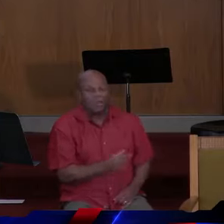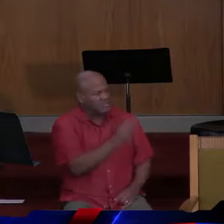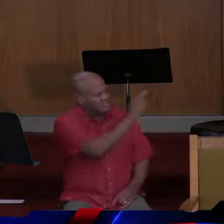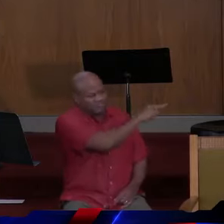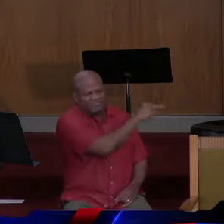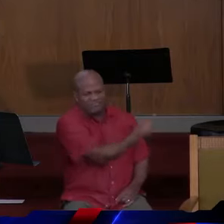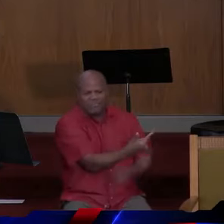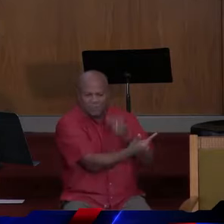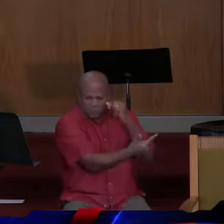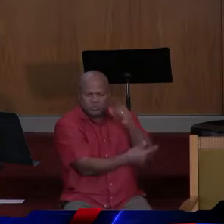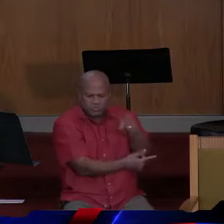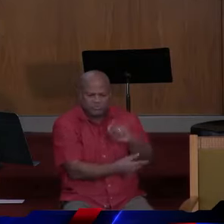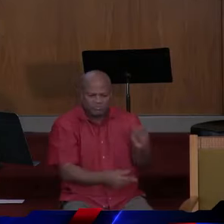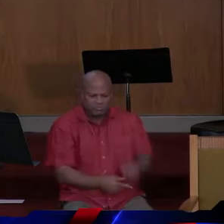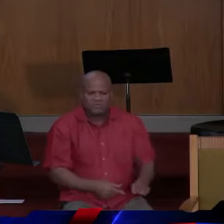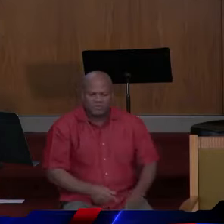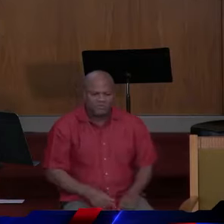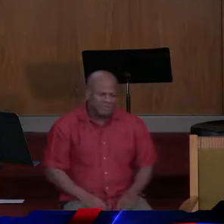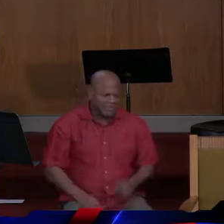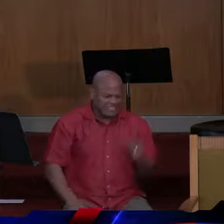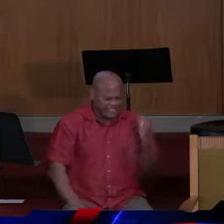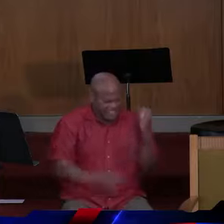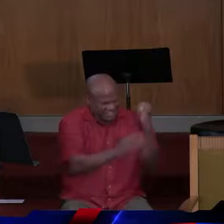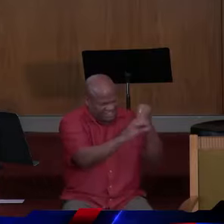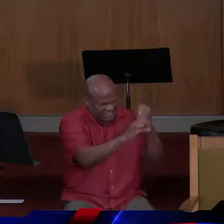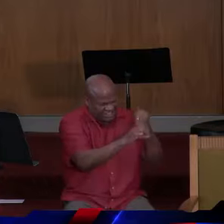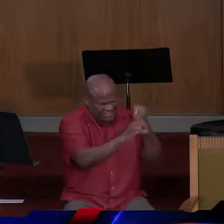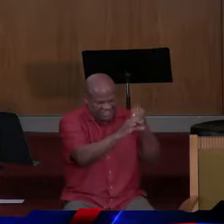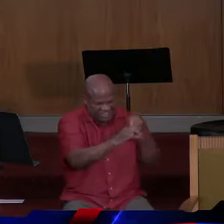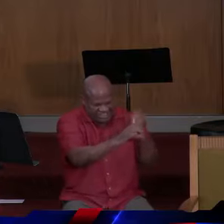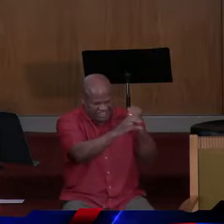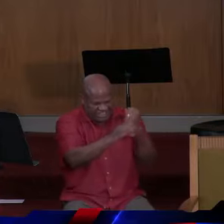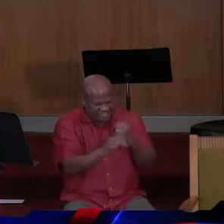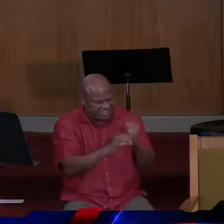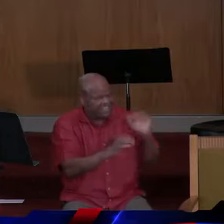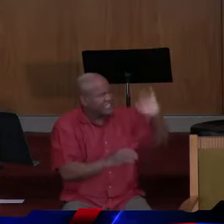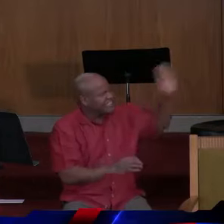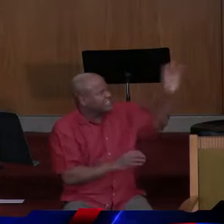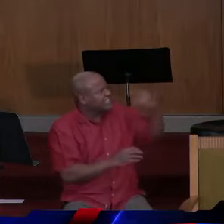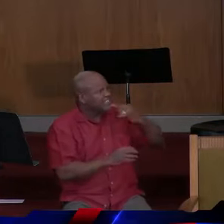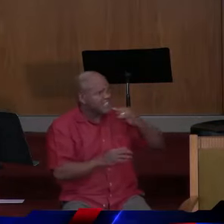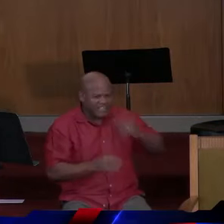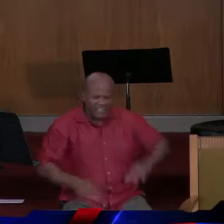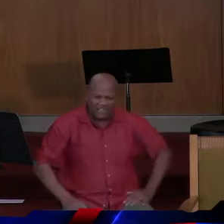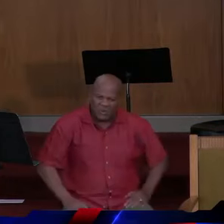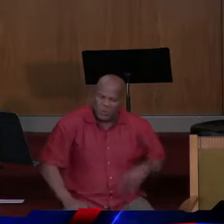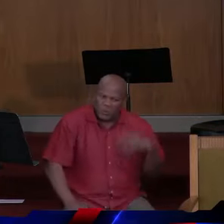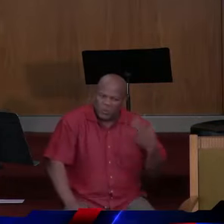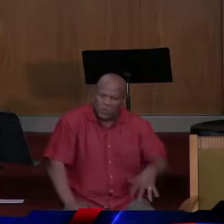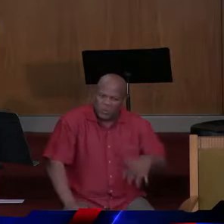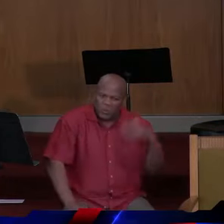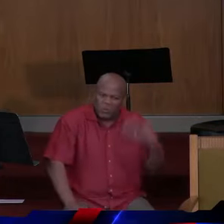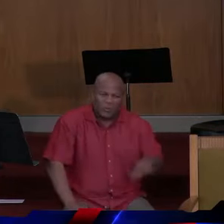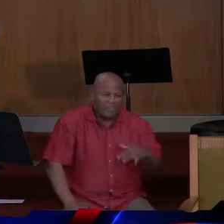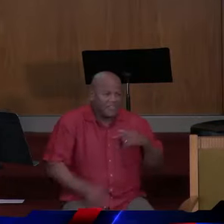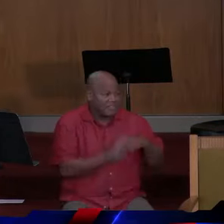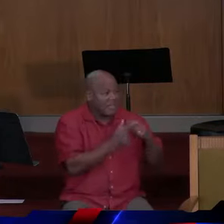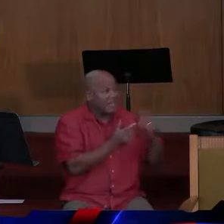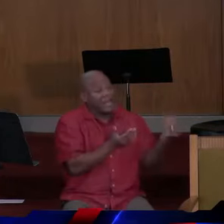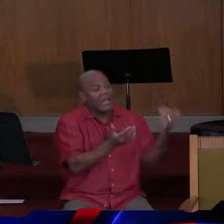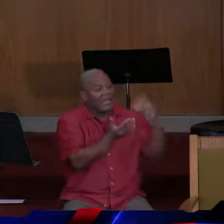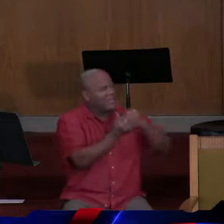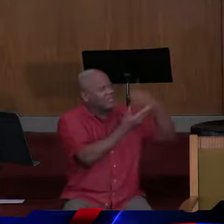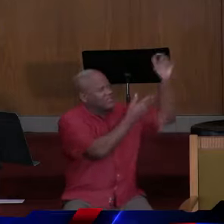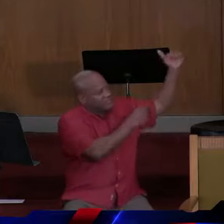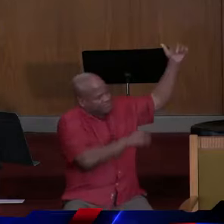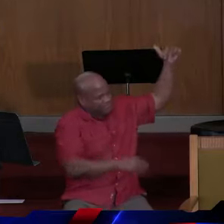time. Amen. So Moses had to go up there and chisel what God said. Amen. And then come back down. Do